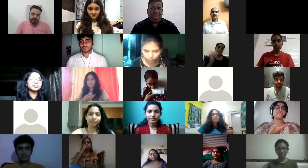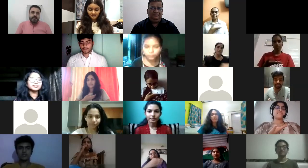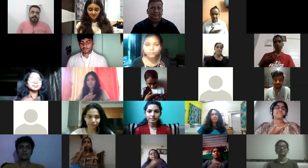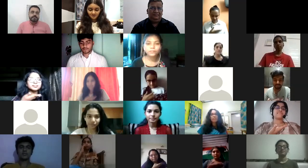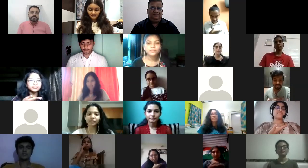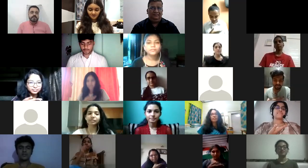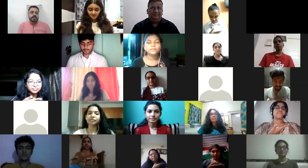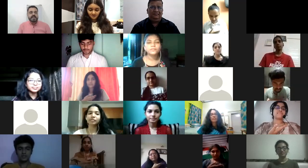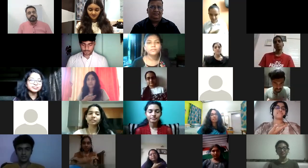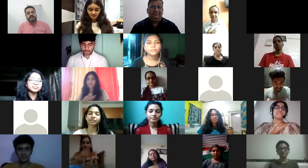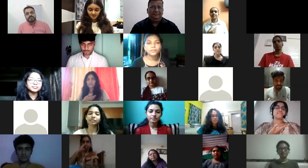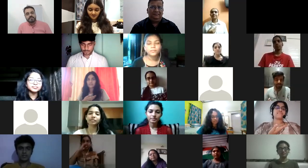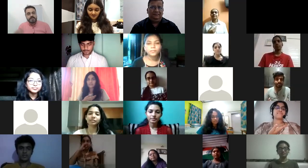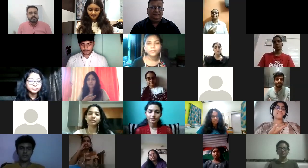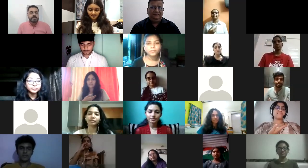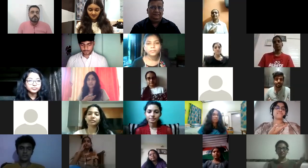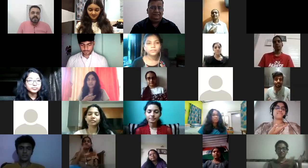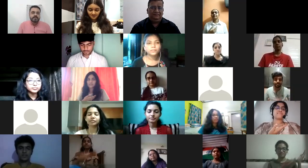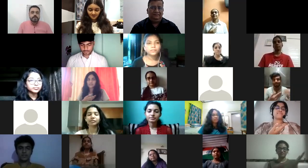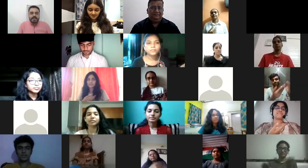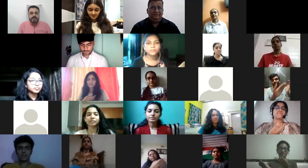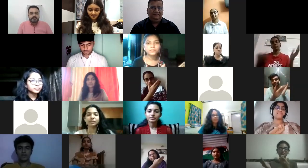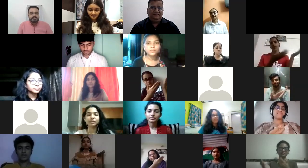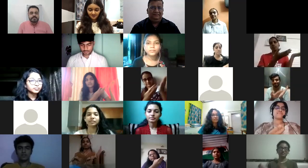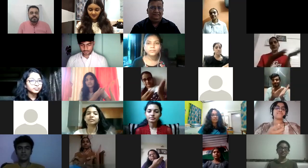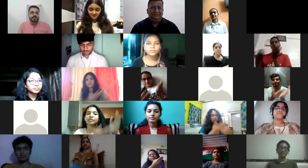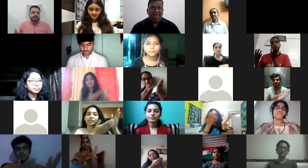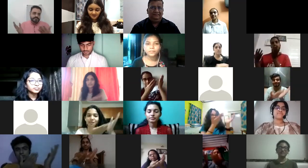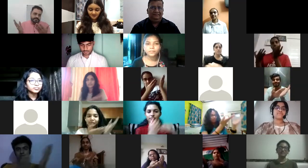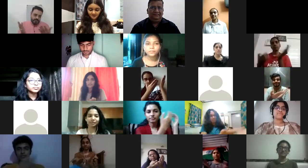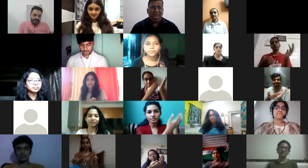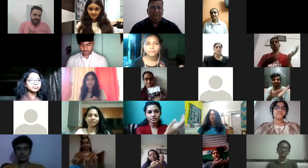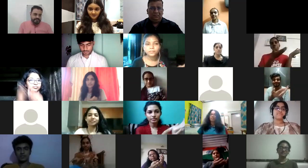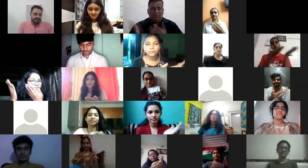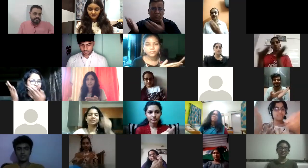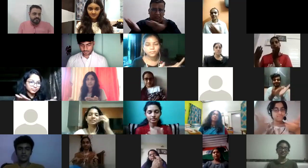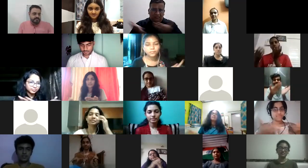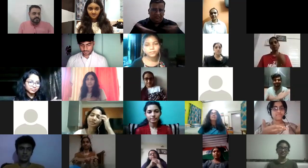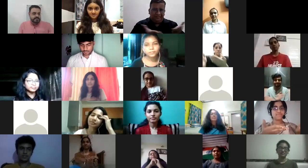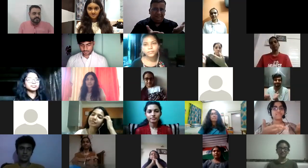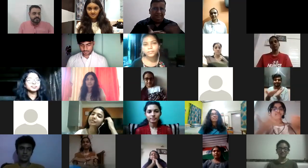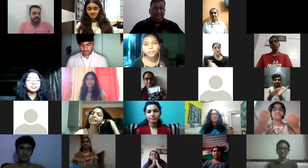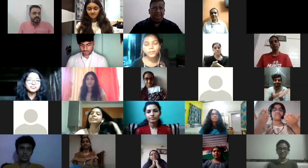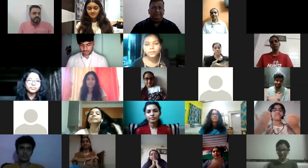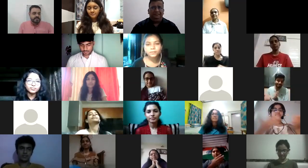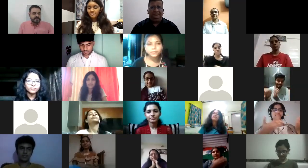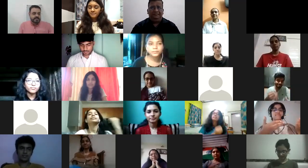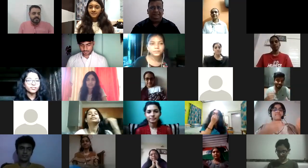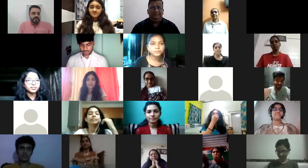Welcome. And if you have someone coming over and you want to welcome them, welcome. Okay.